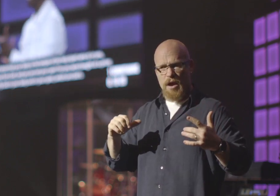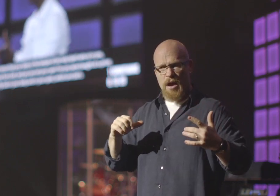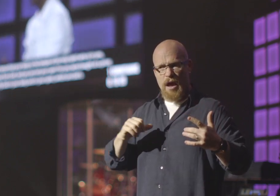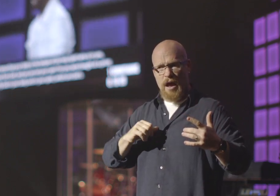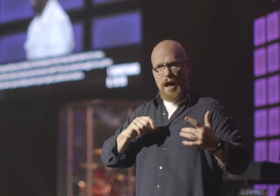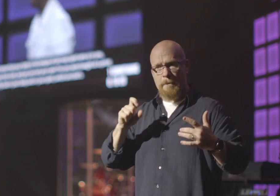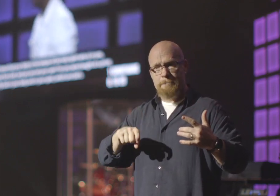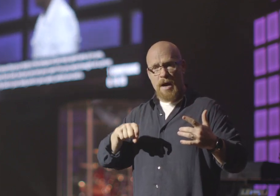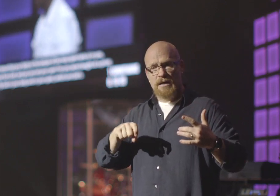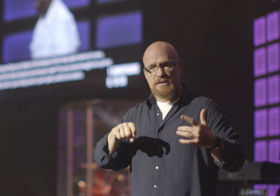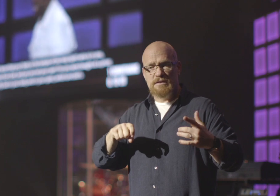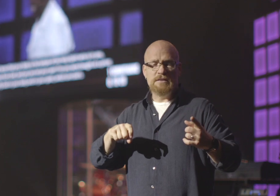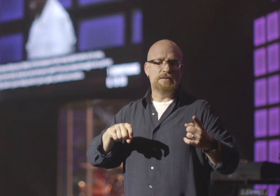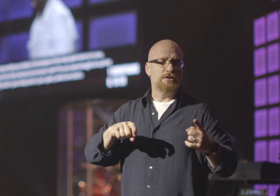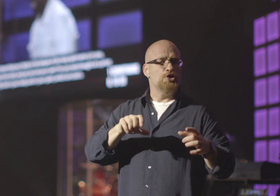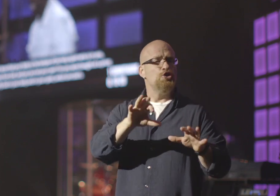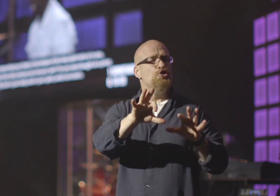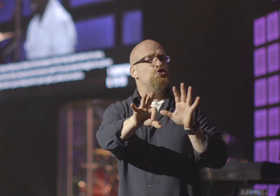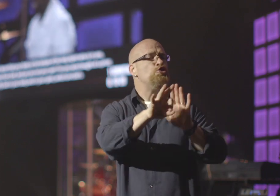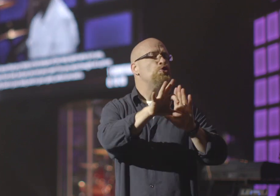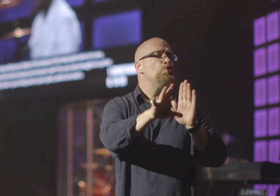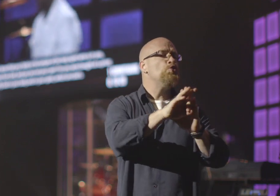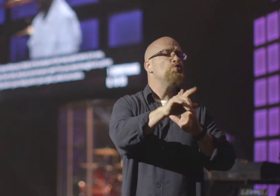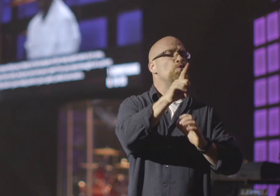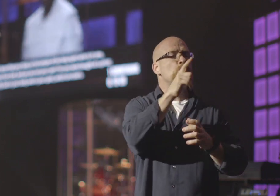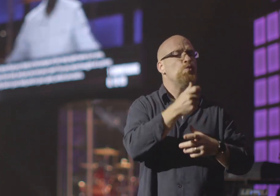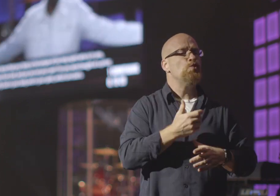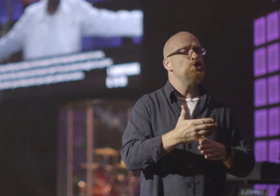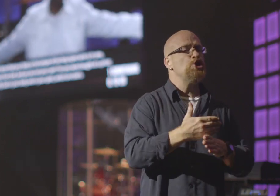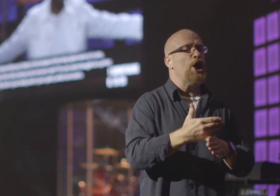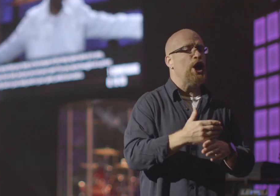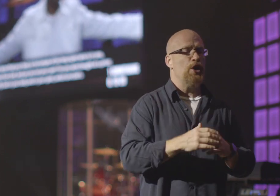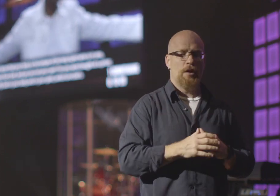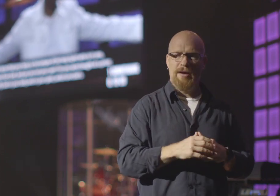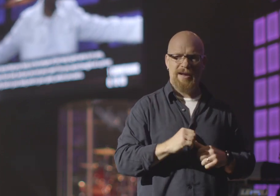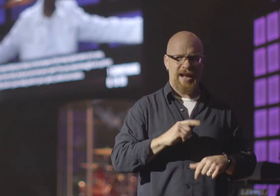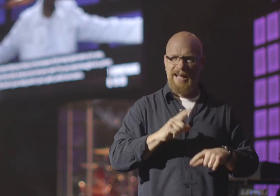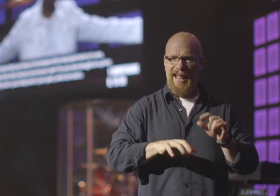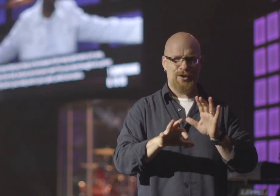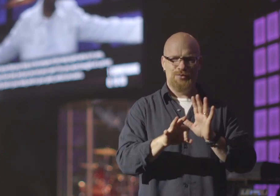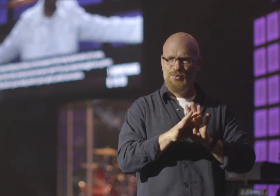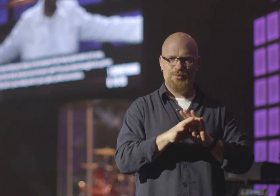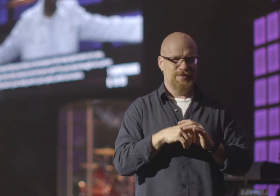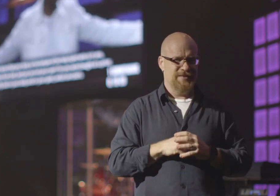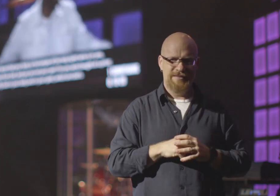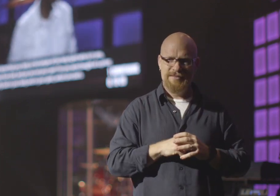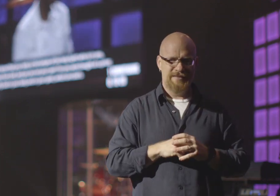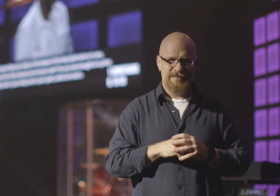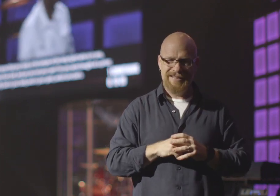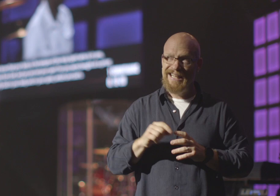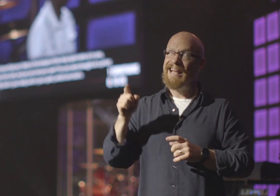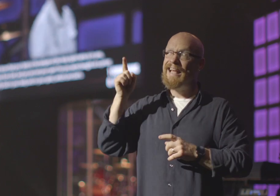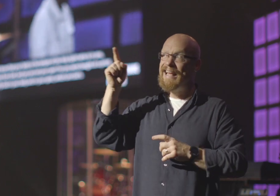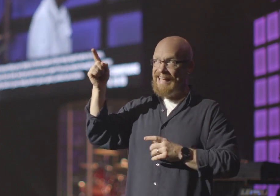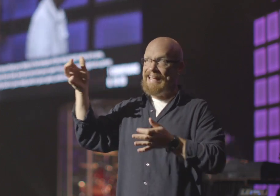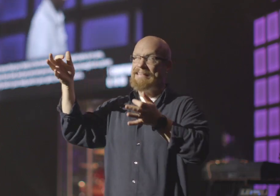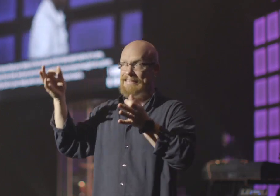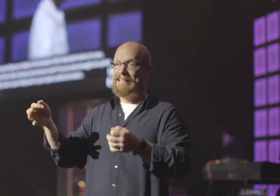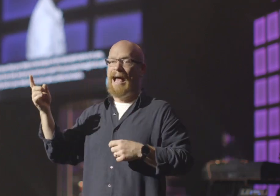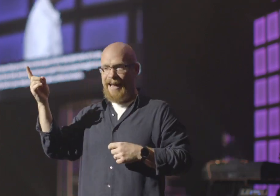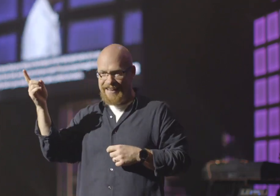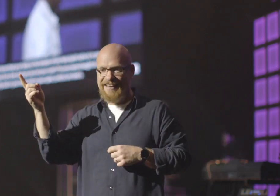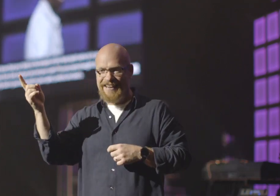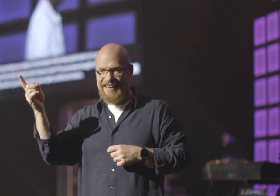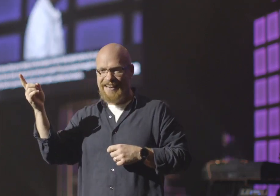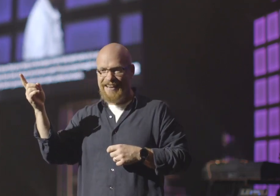want to share this gospel with. Why? Because you don't belong to yourself. Now, I didn't say that you was a Christian. I